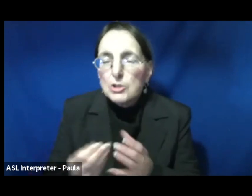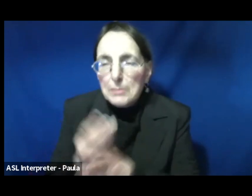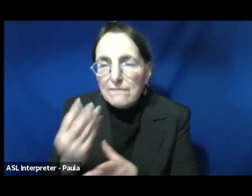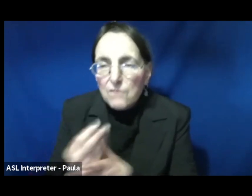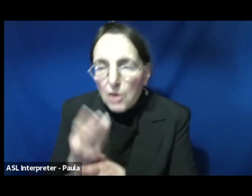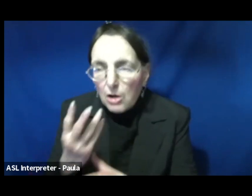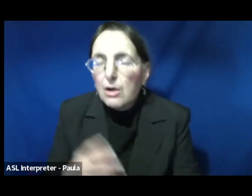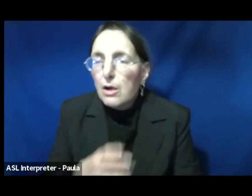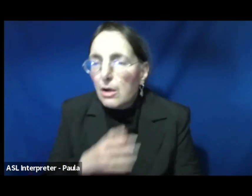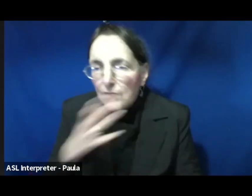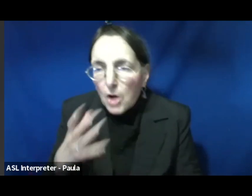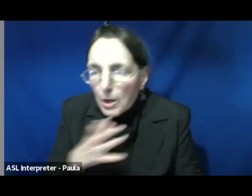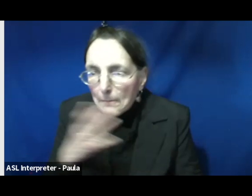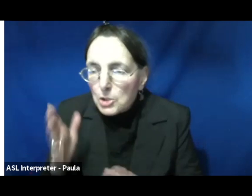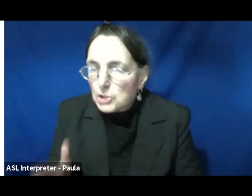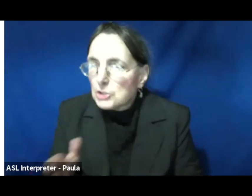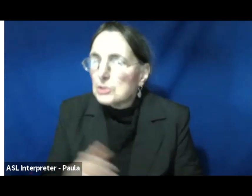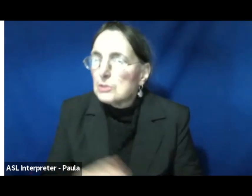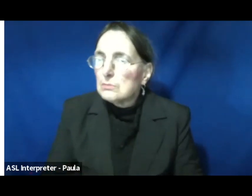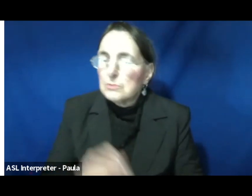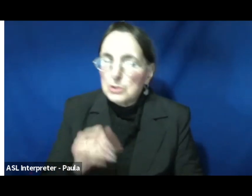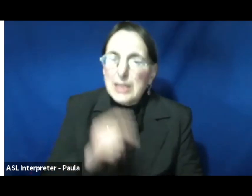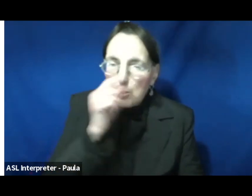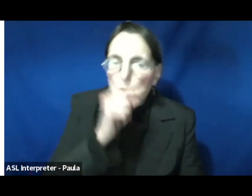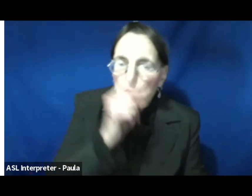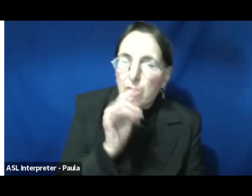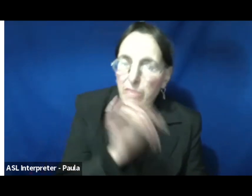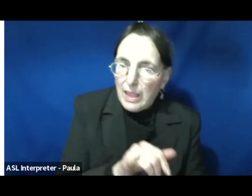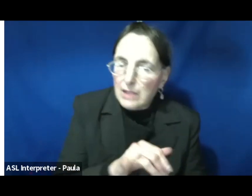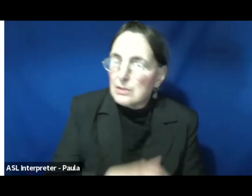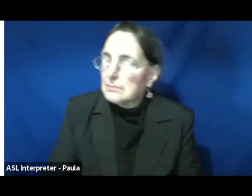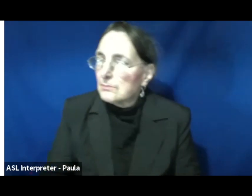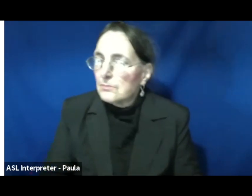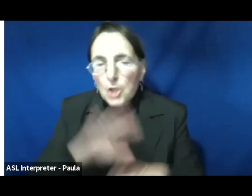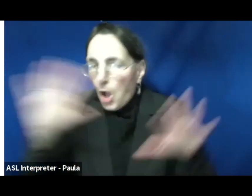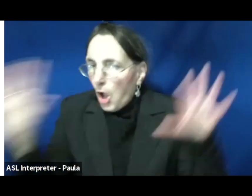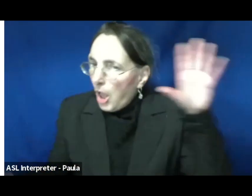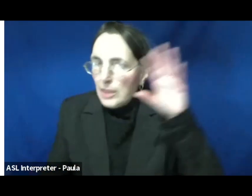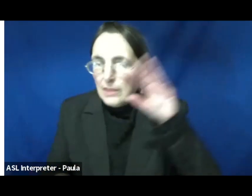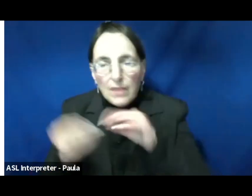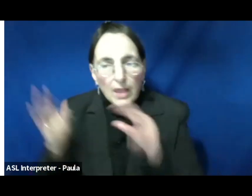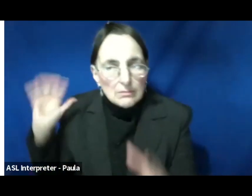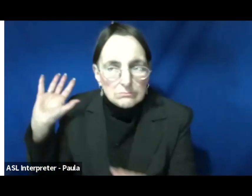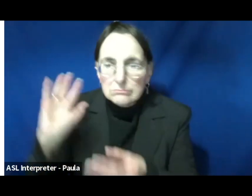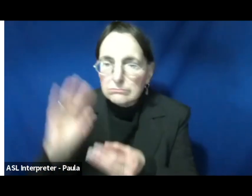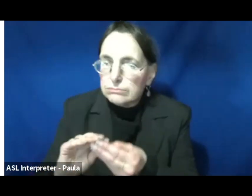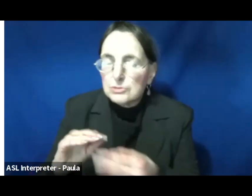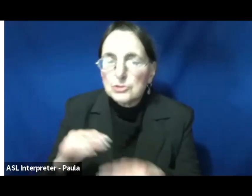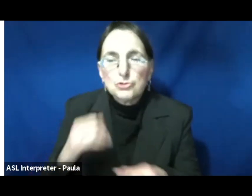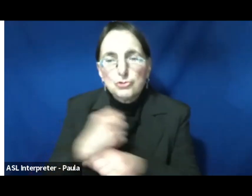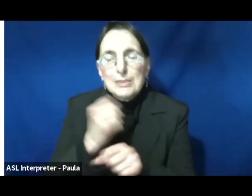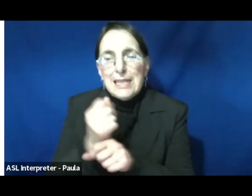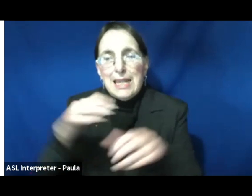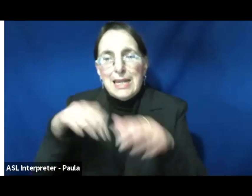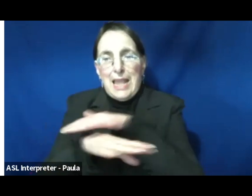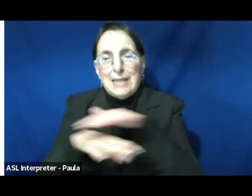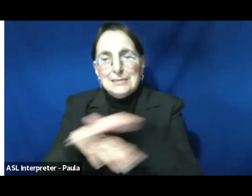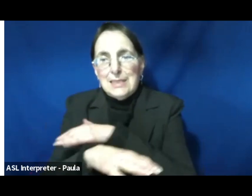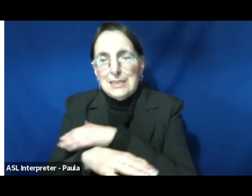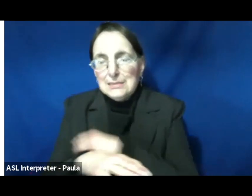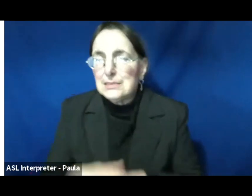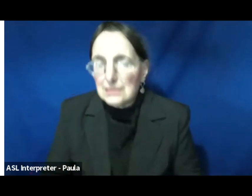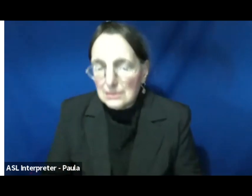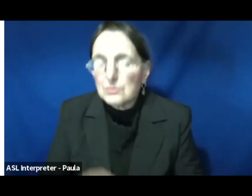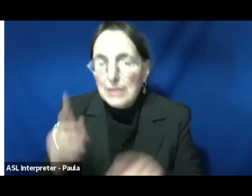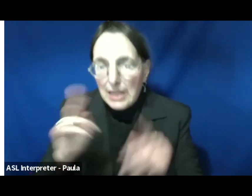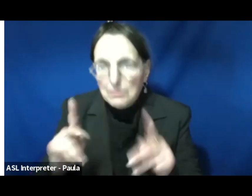and you can look it up, Google it, and you can find it, right? All of that is just meant to create access so we can have these folks who have